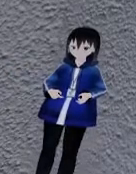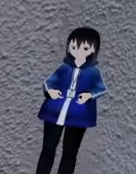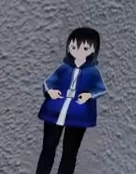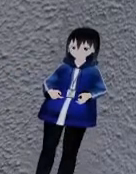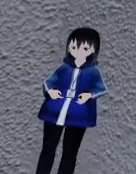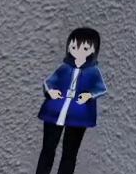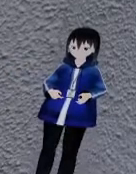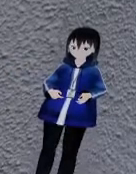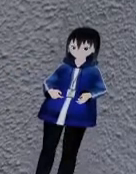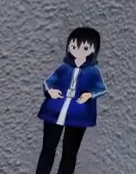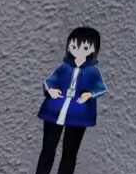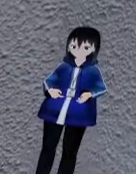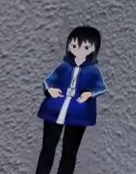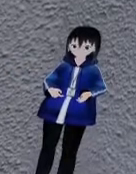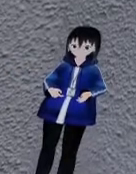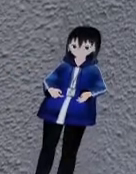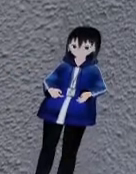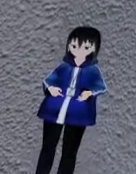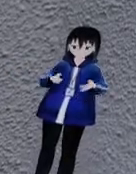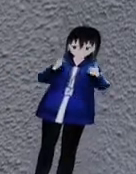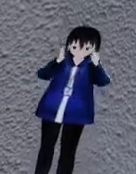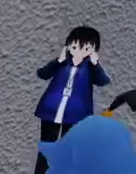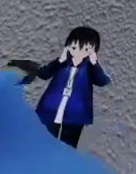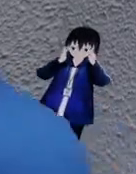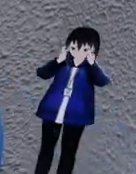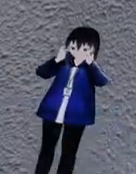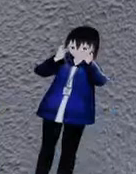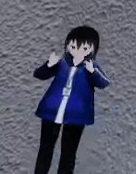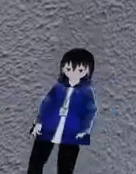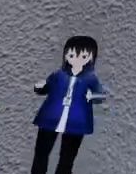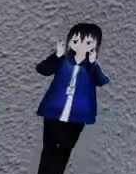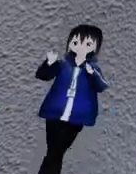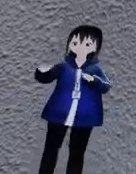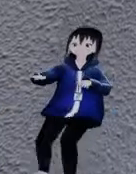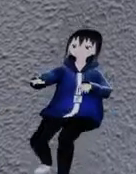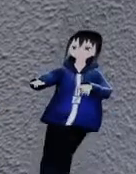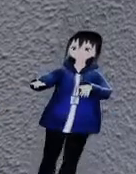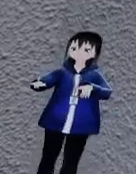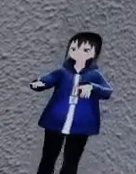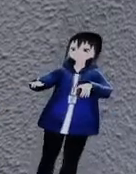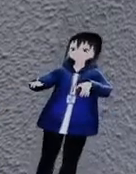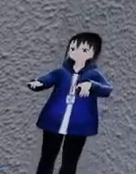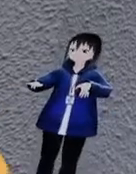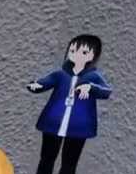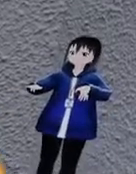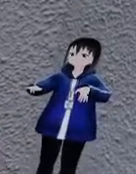So somebody who wants to play a game rock paper scissors right before the game, and that's gonna decide who goes first. Whoa! Okay.